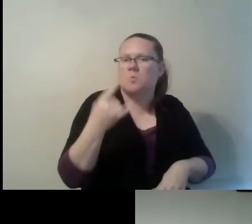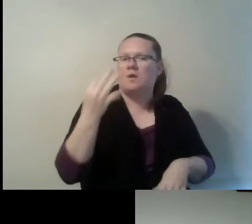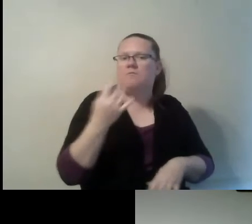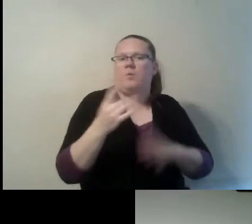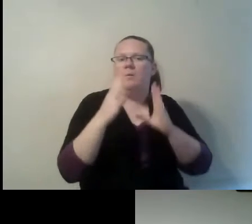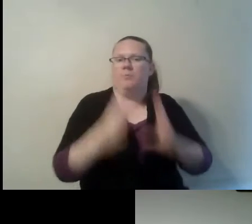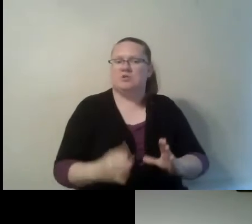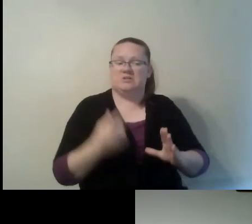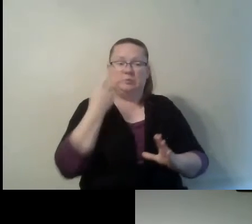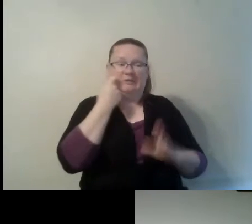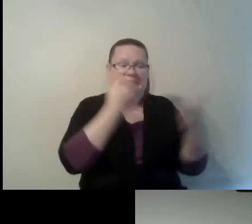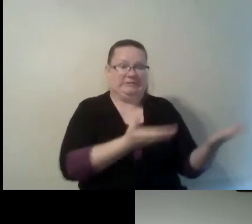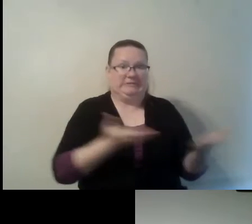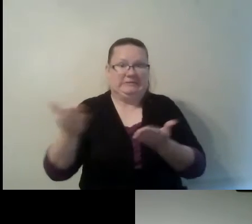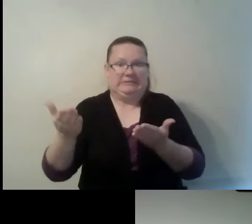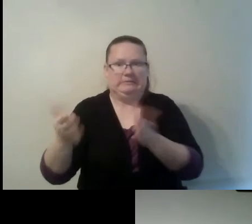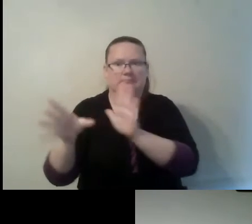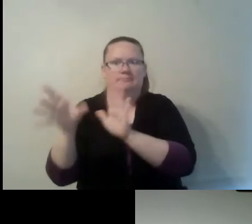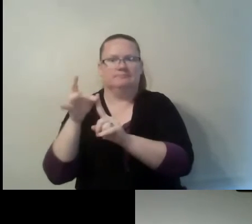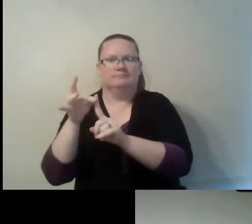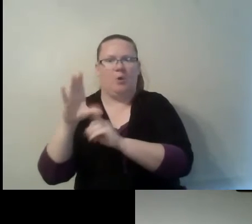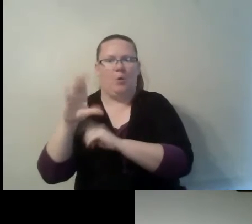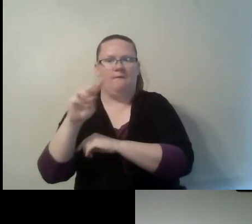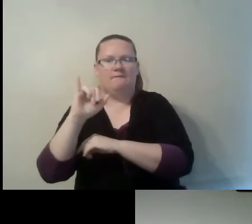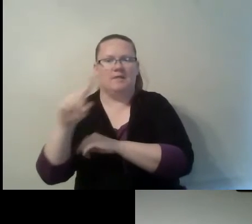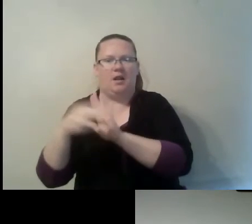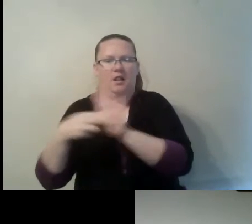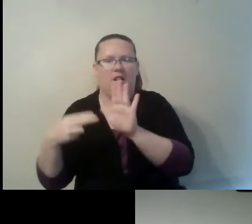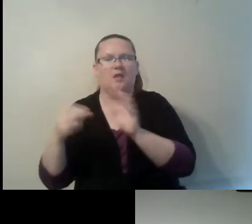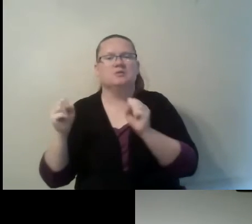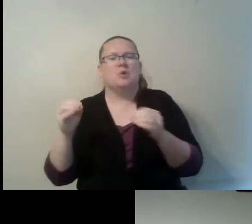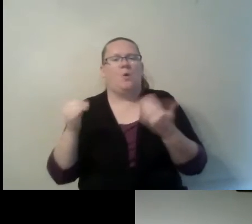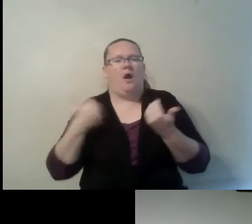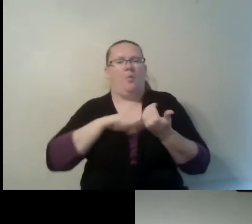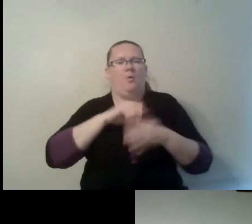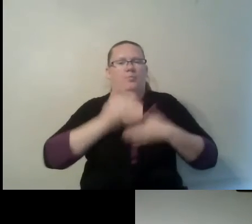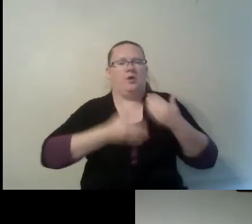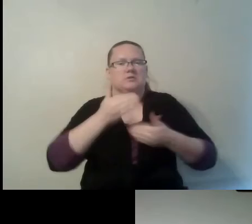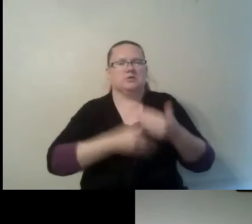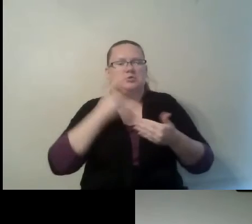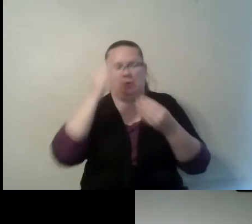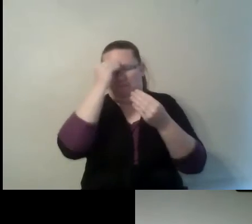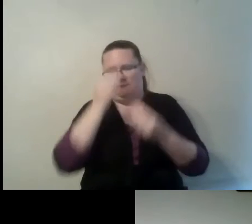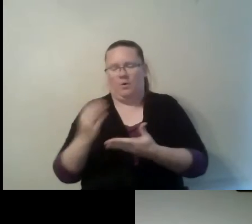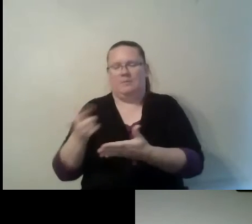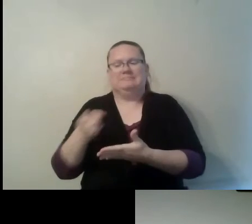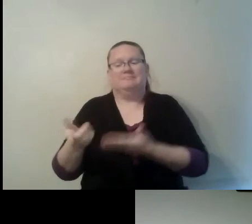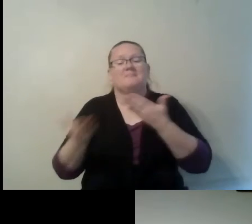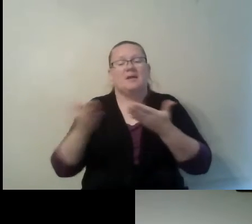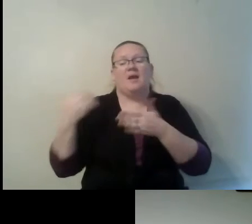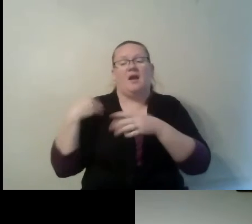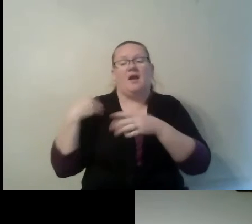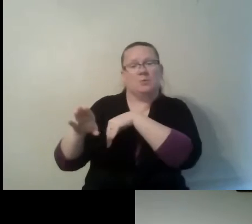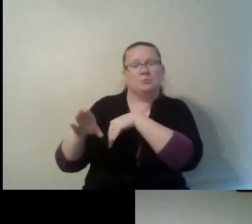off has been diagnosed with COVID. What is the process for letting our first responders know that they may have had exposure to a